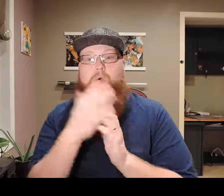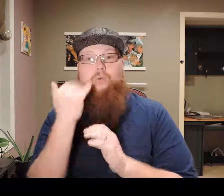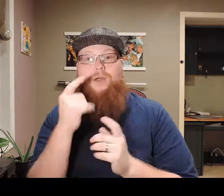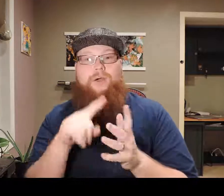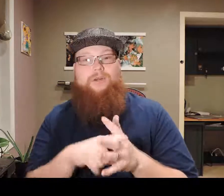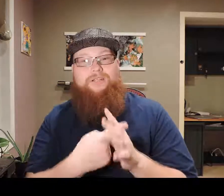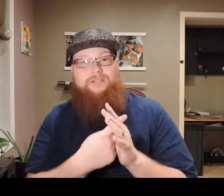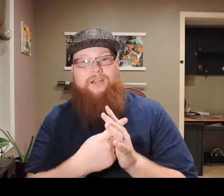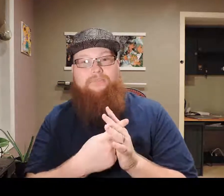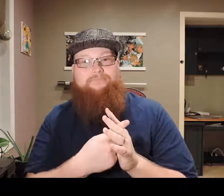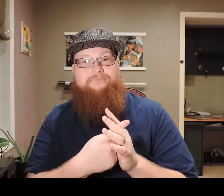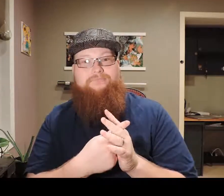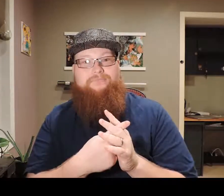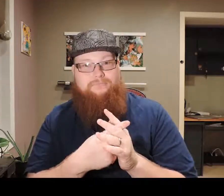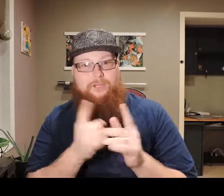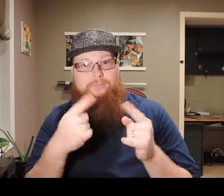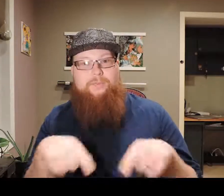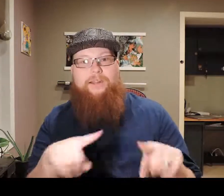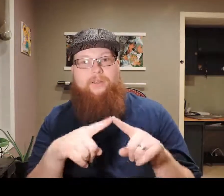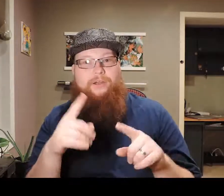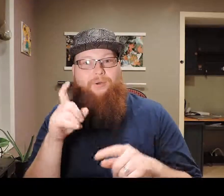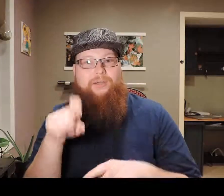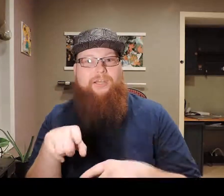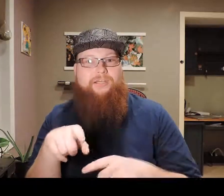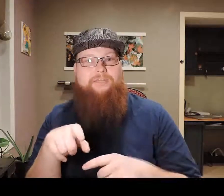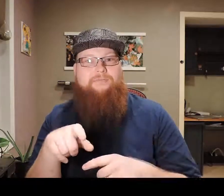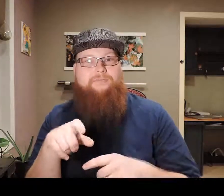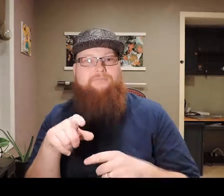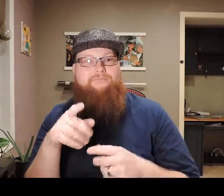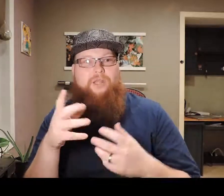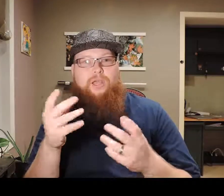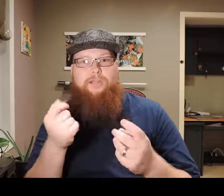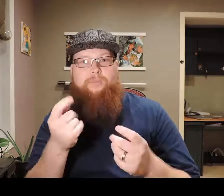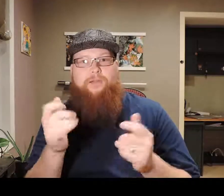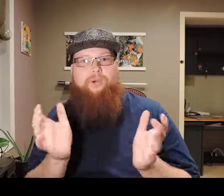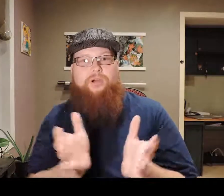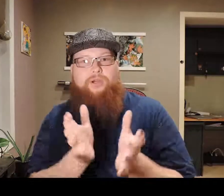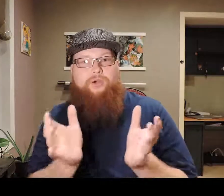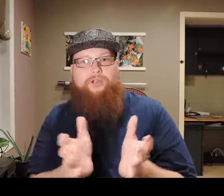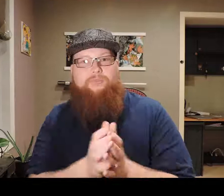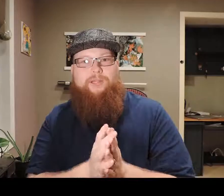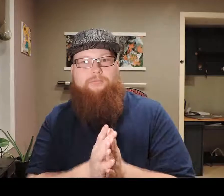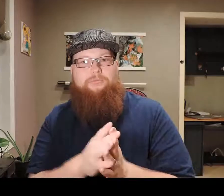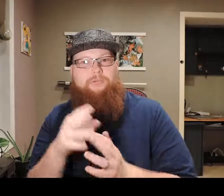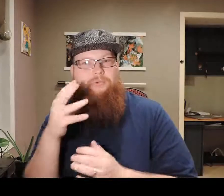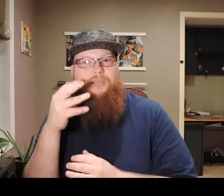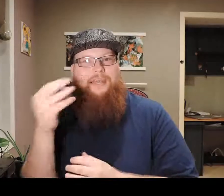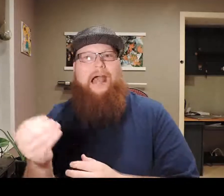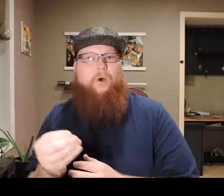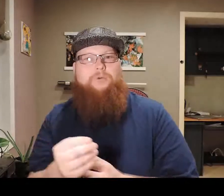Why do I want to start? There are people out there who need a little bit of more encouragement. Get out